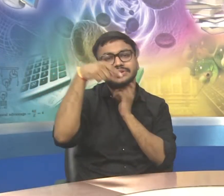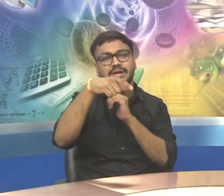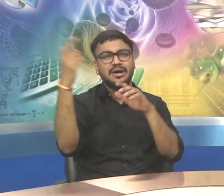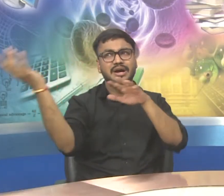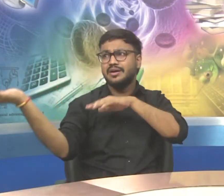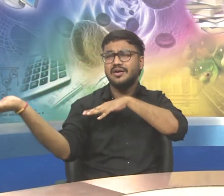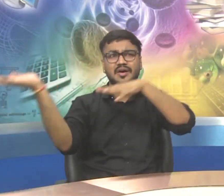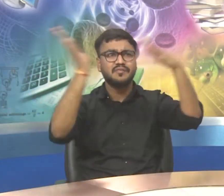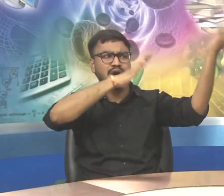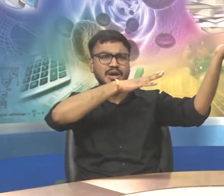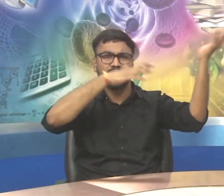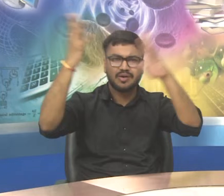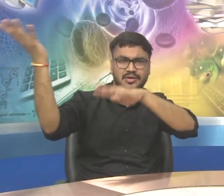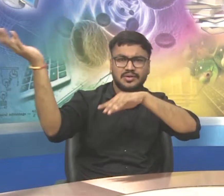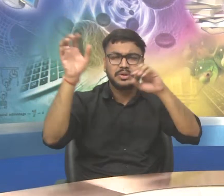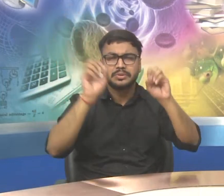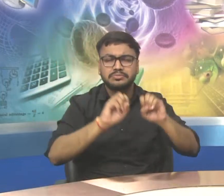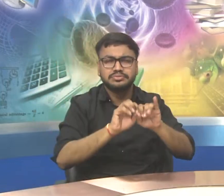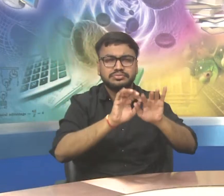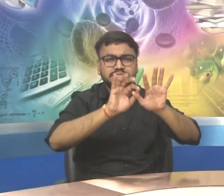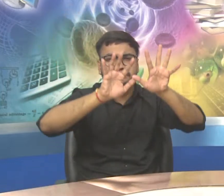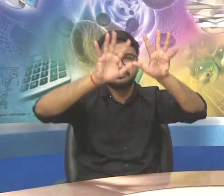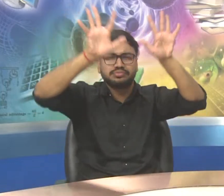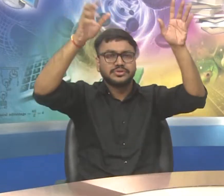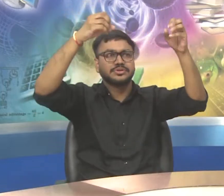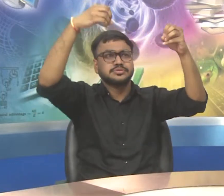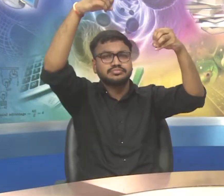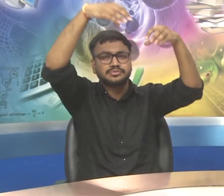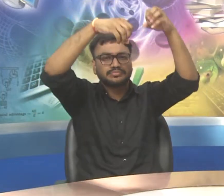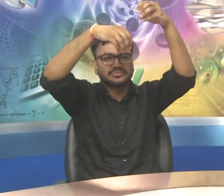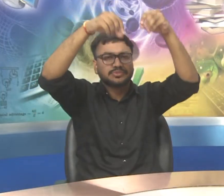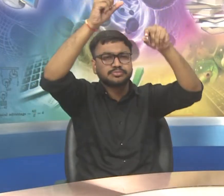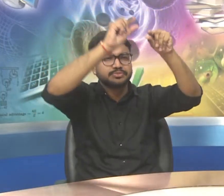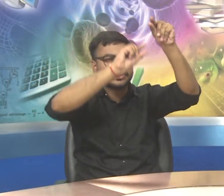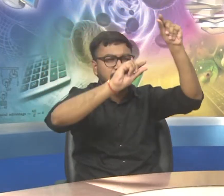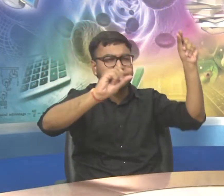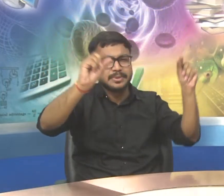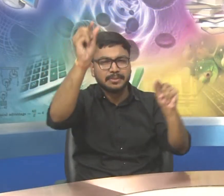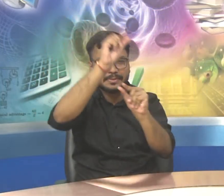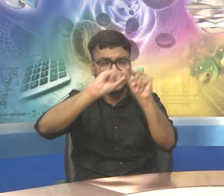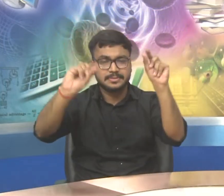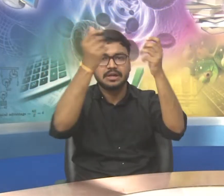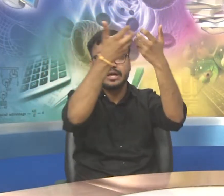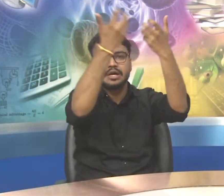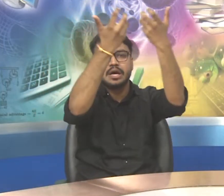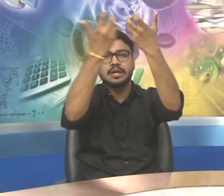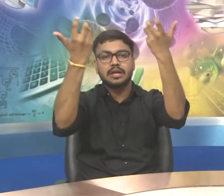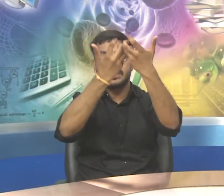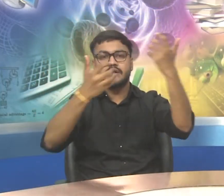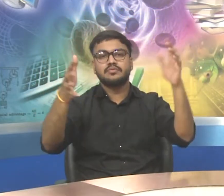fog happens when tiny water droplets are suspended in